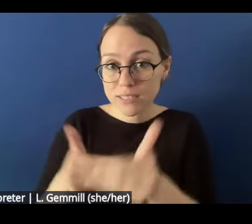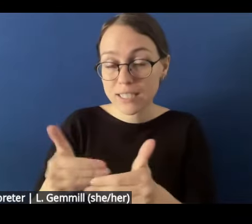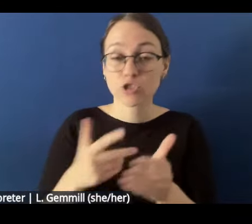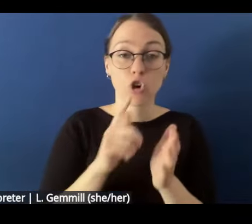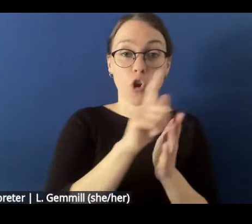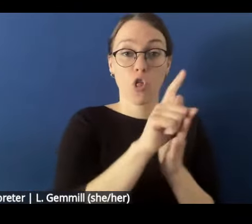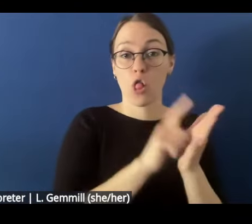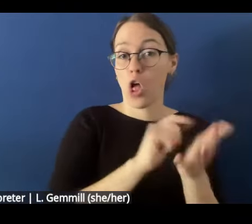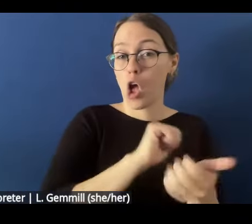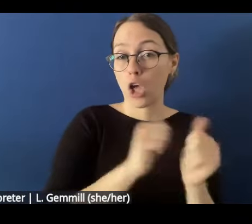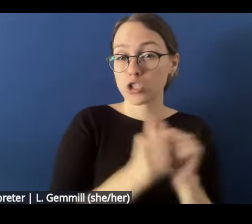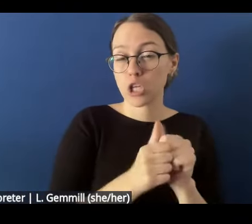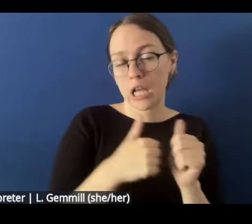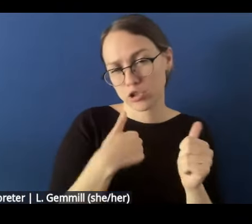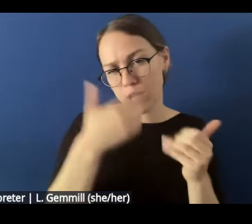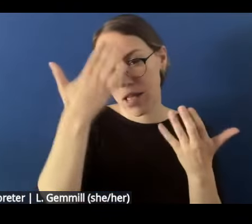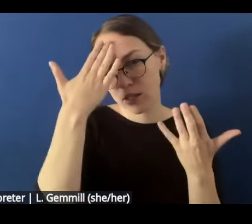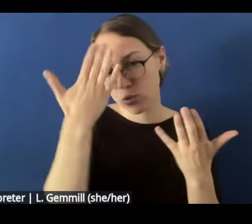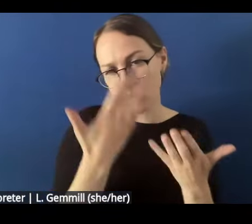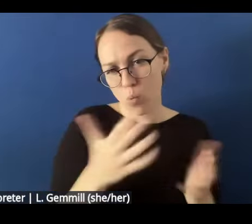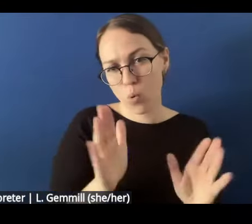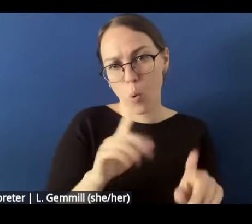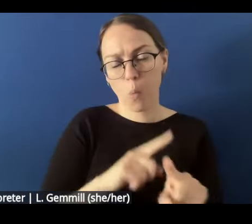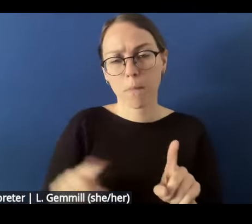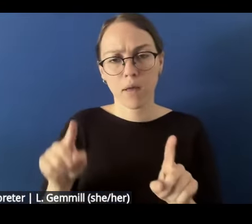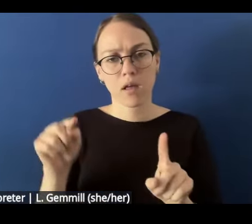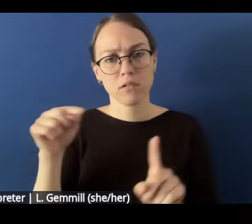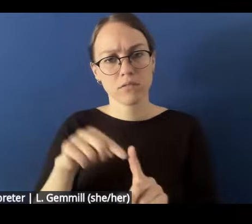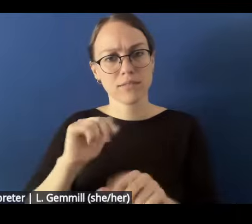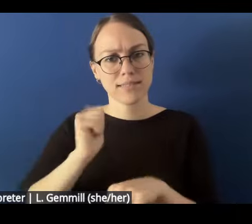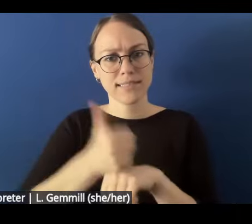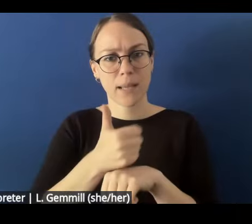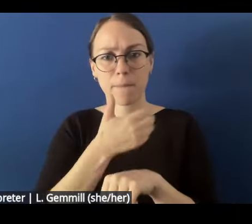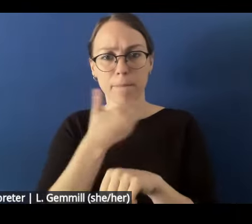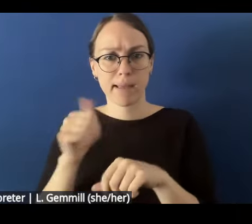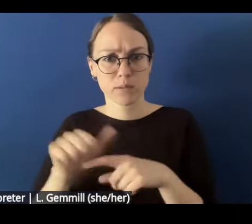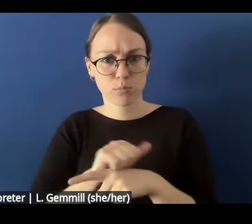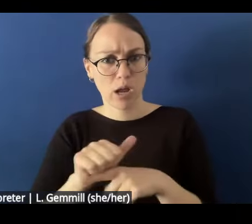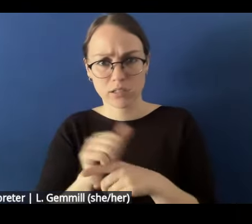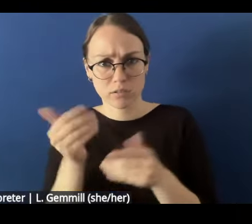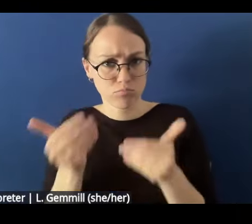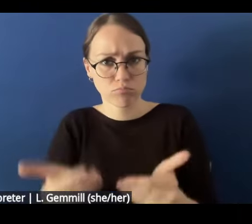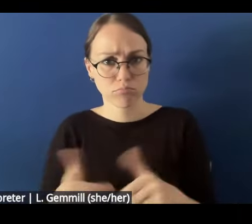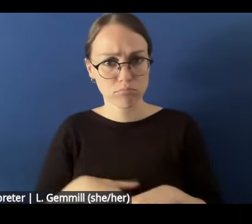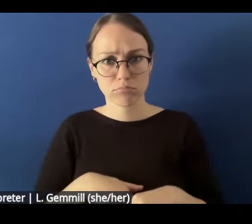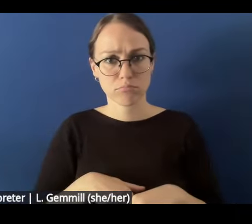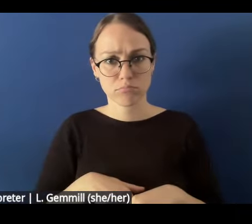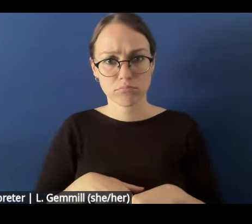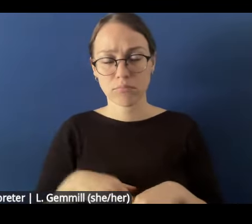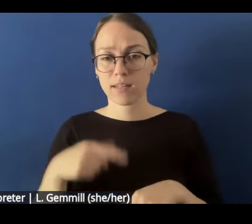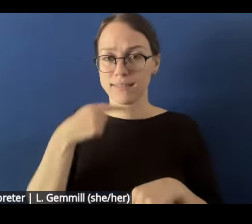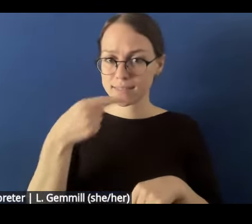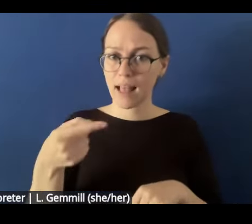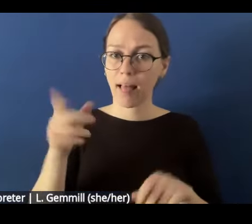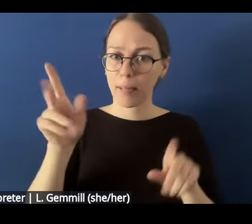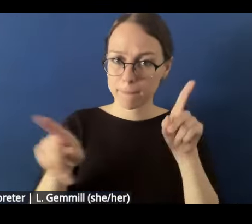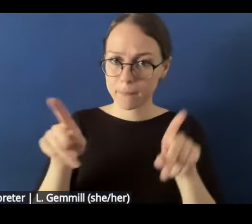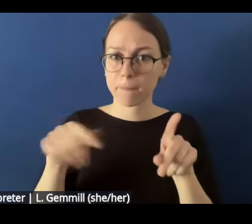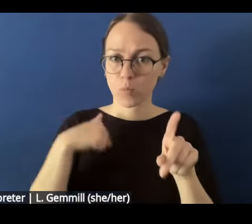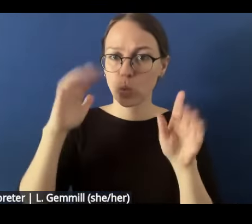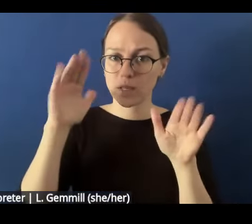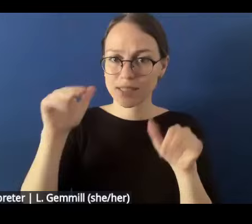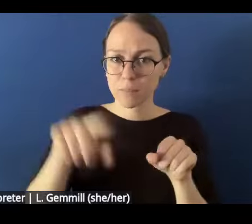know. But best practices to have them to tell them that we expect them to